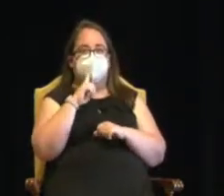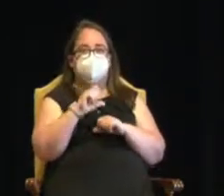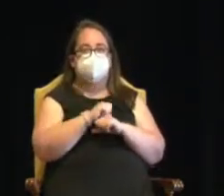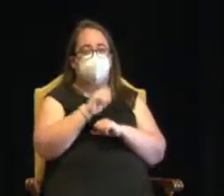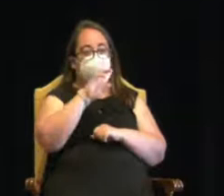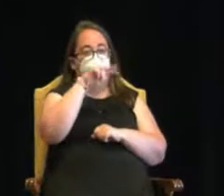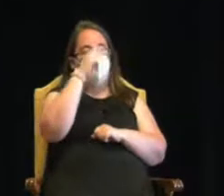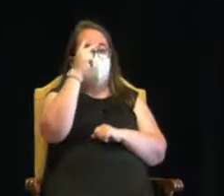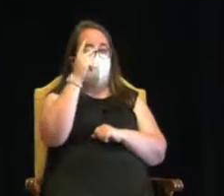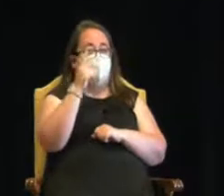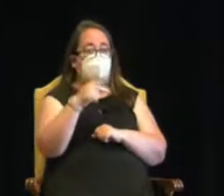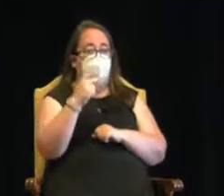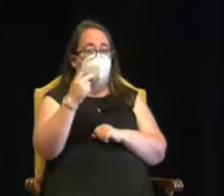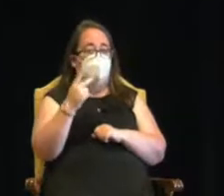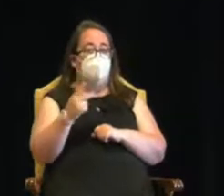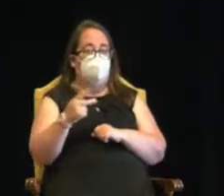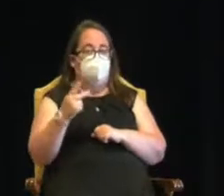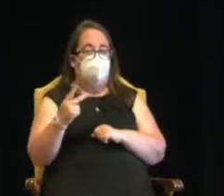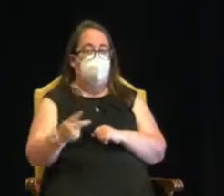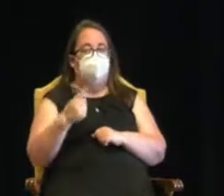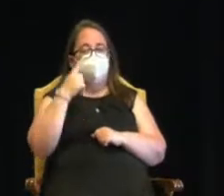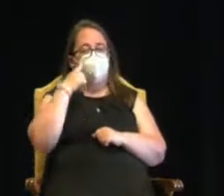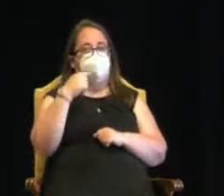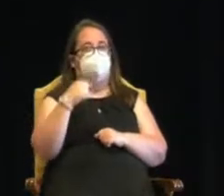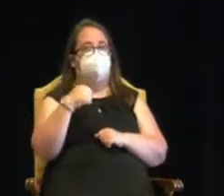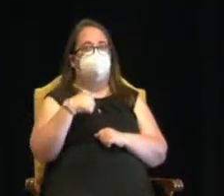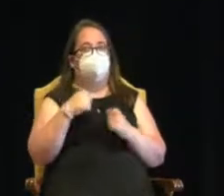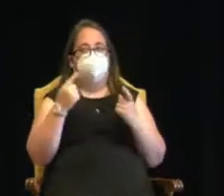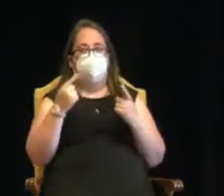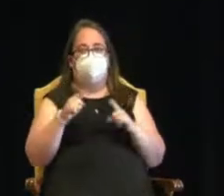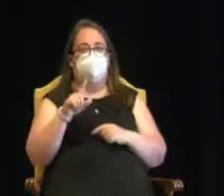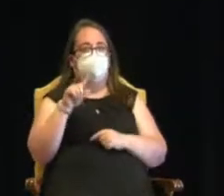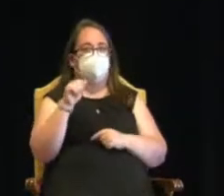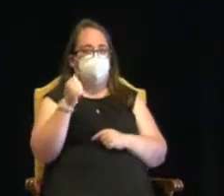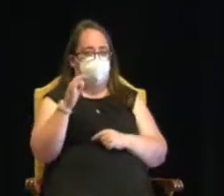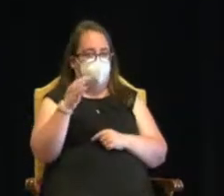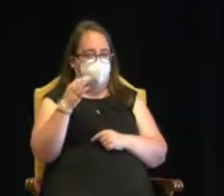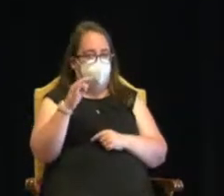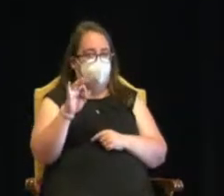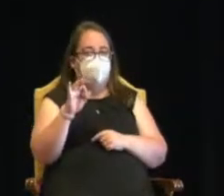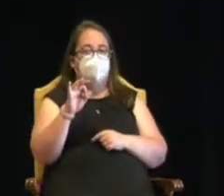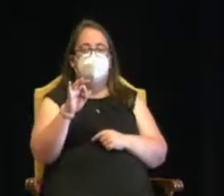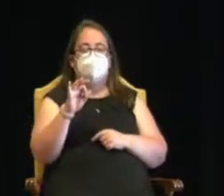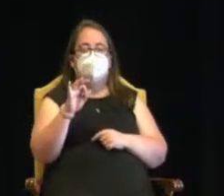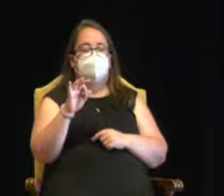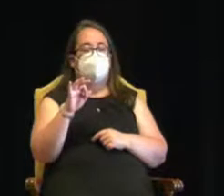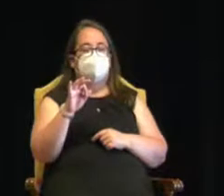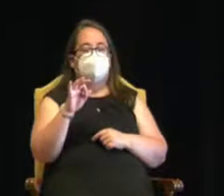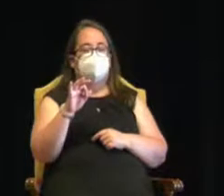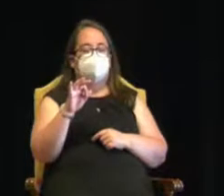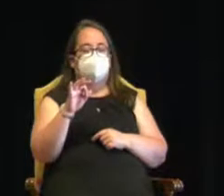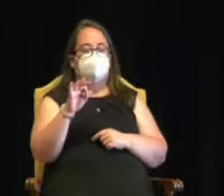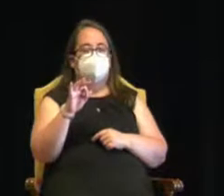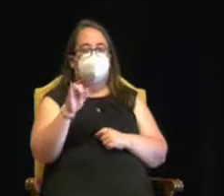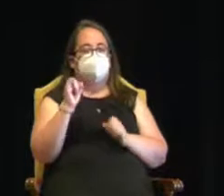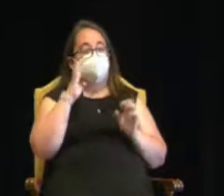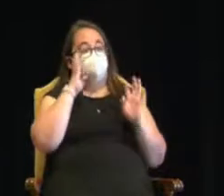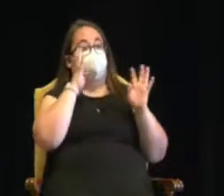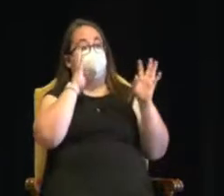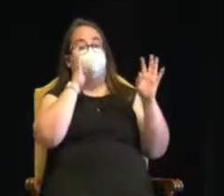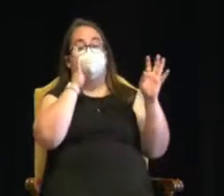bad fall. And to me, in 2019, that was completely just